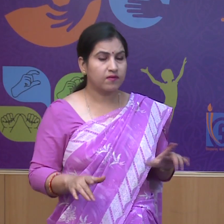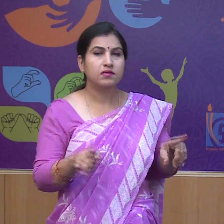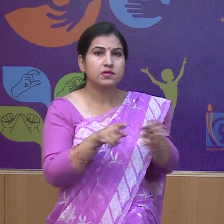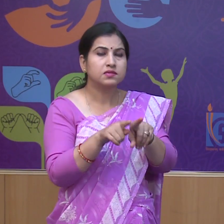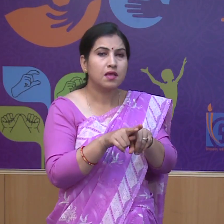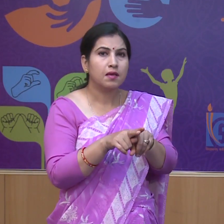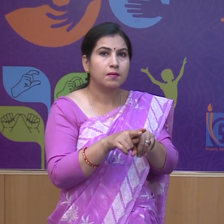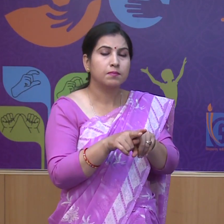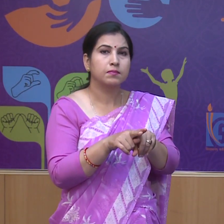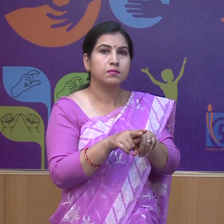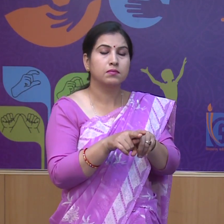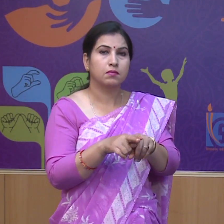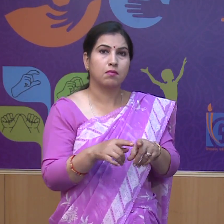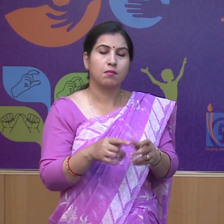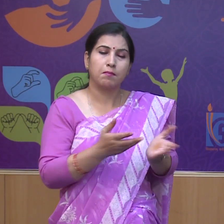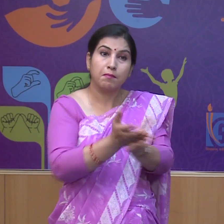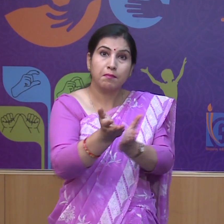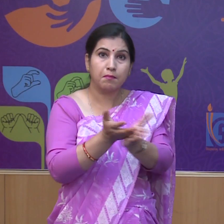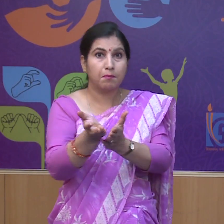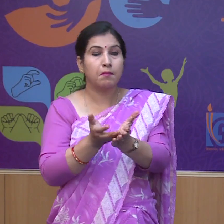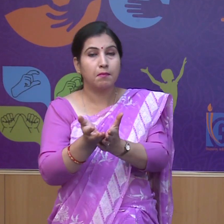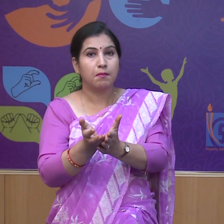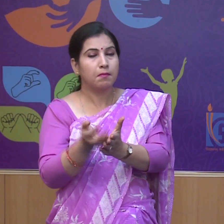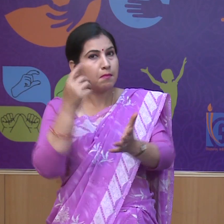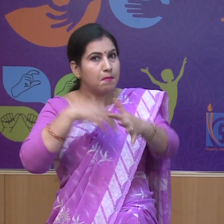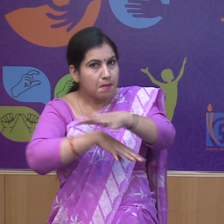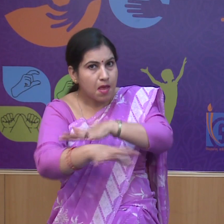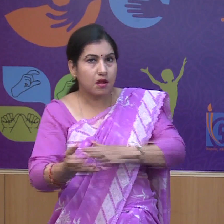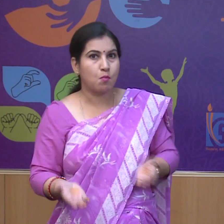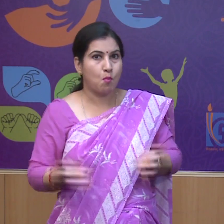means were also adopted by the British